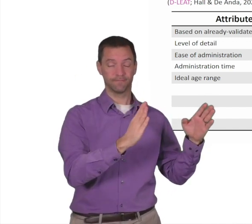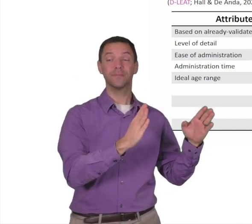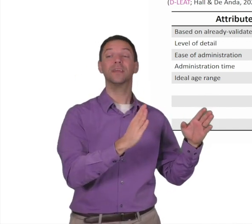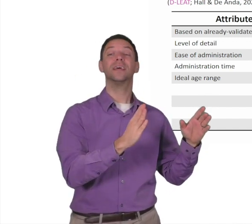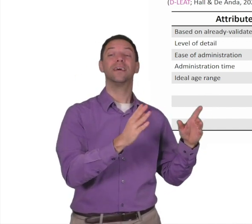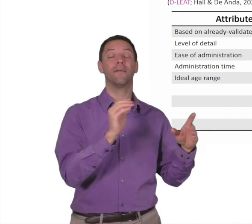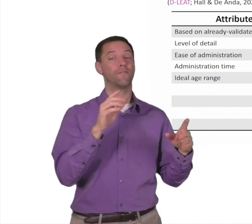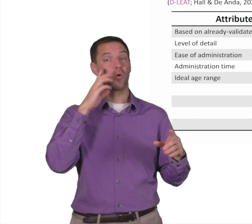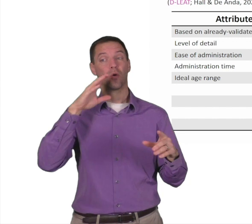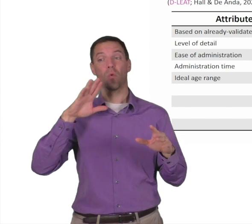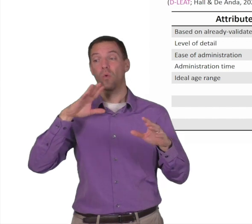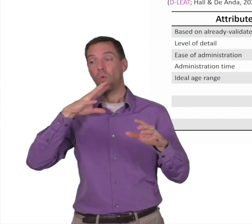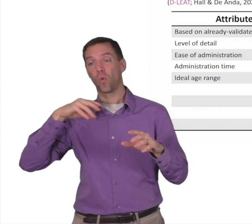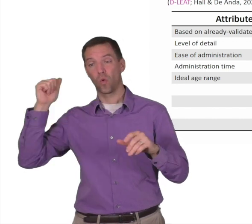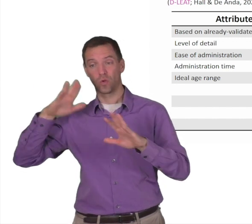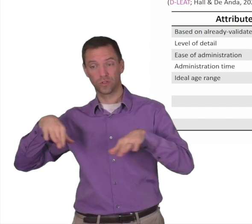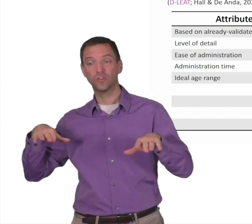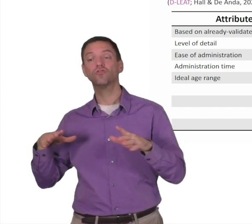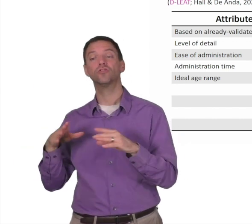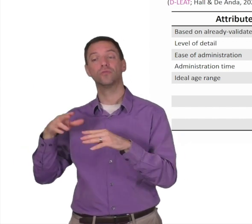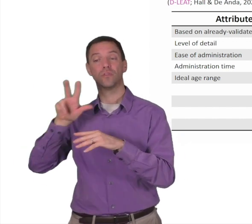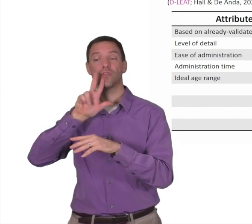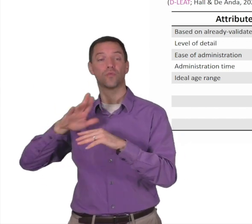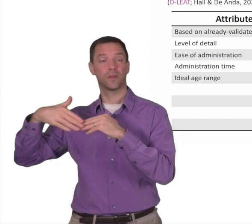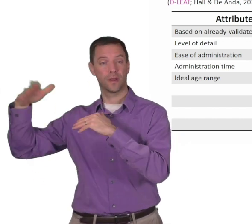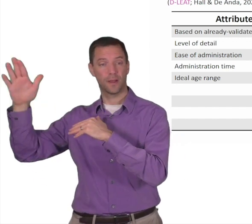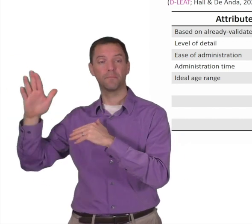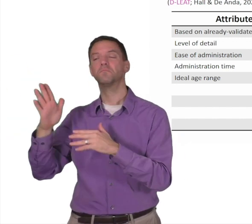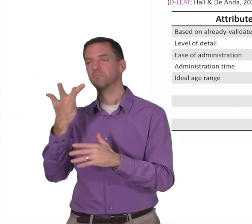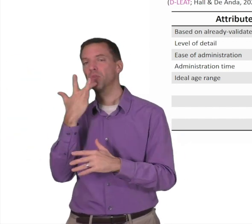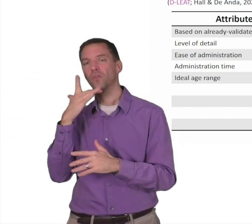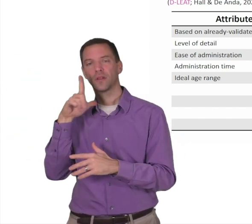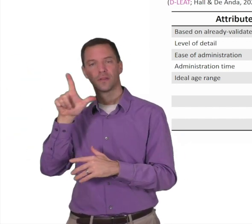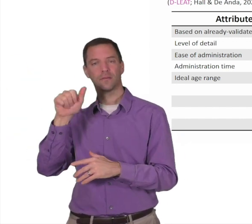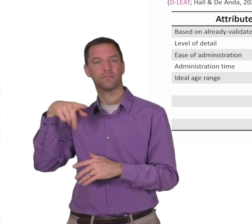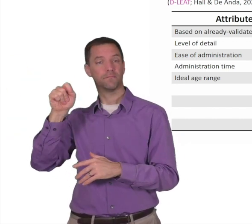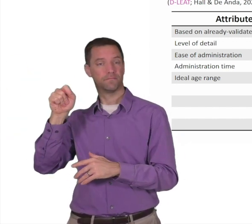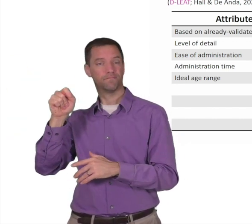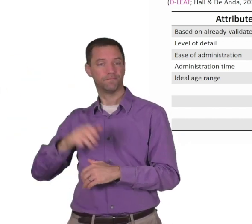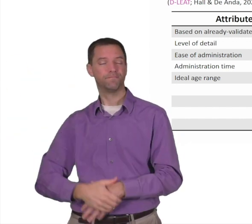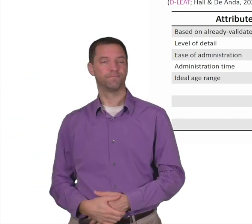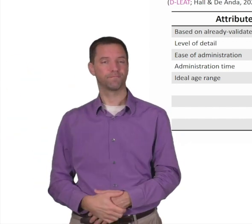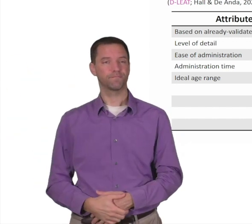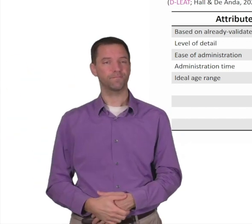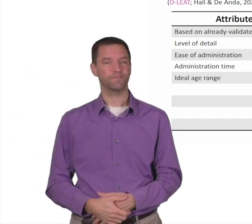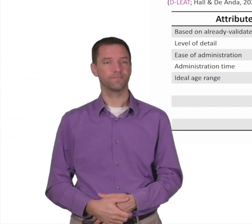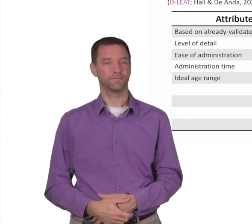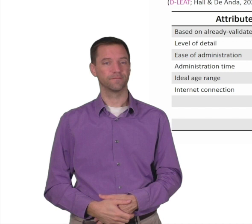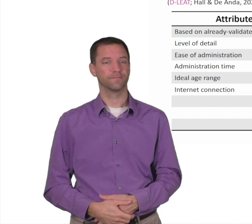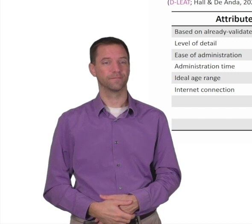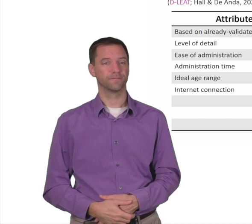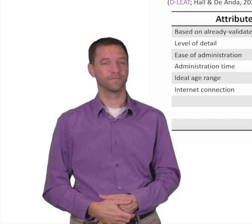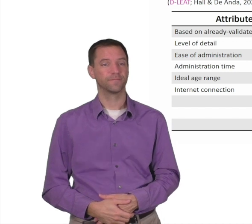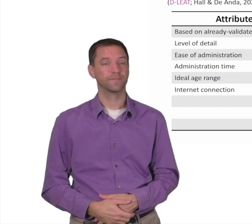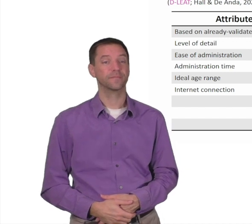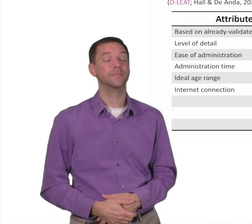with children who are still in that birth to 3 window, whereas for older children, age 3 and up, the LAPT may work a little bit